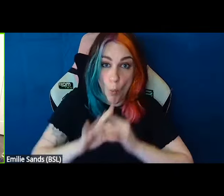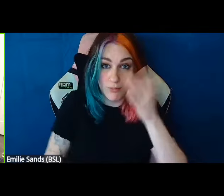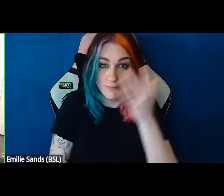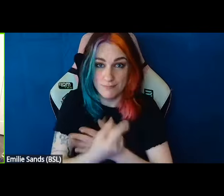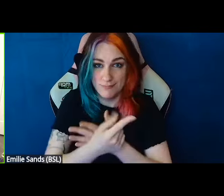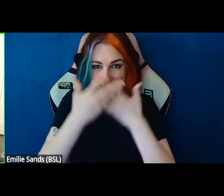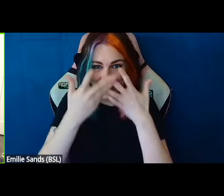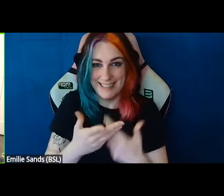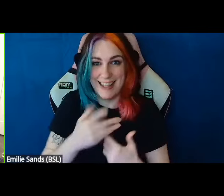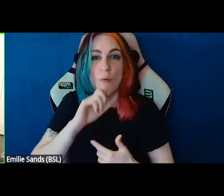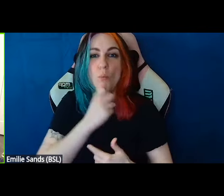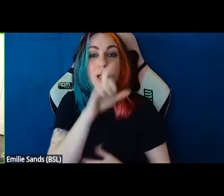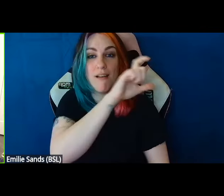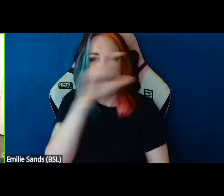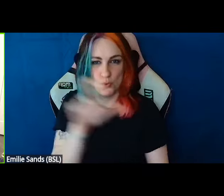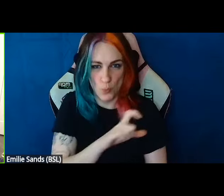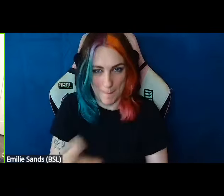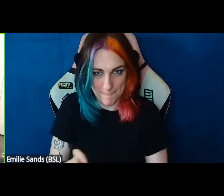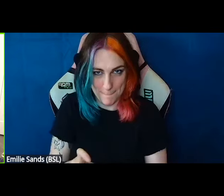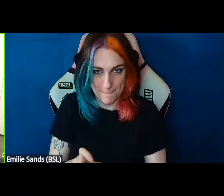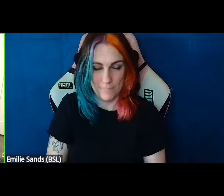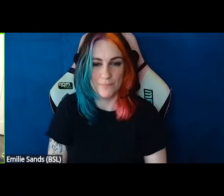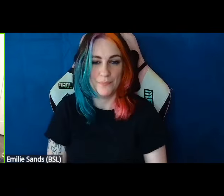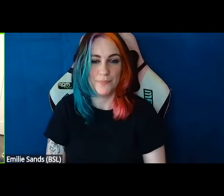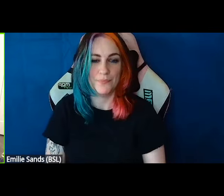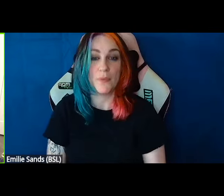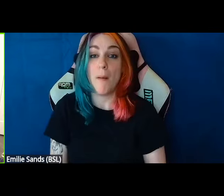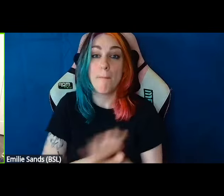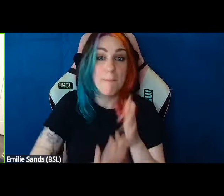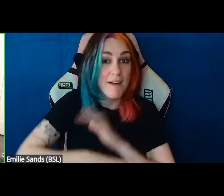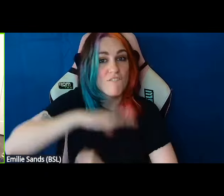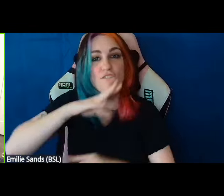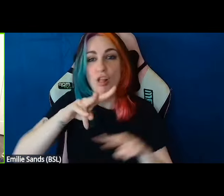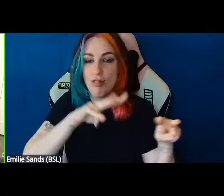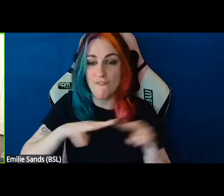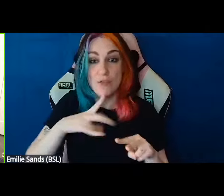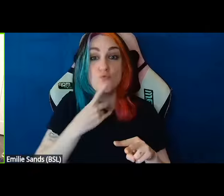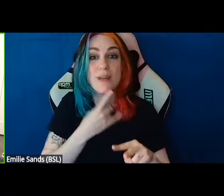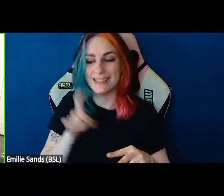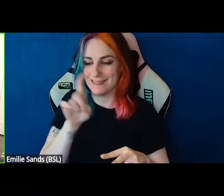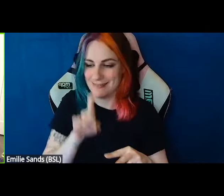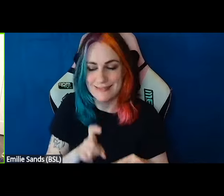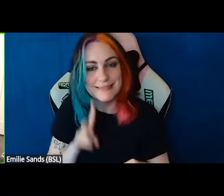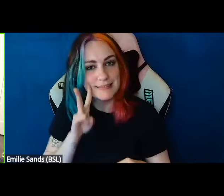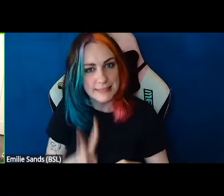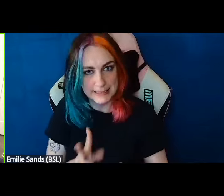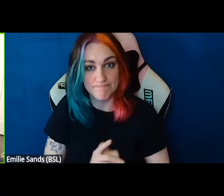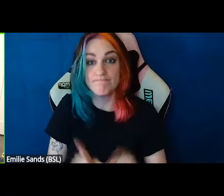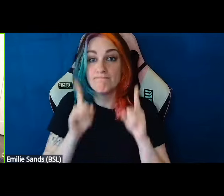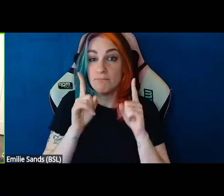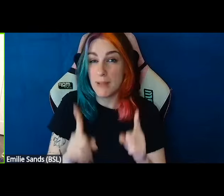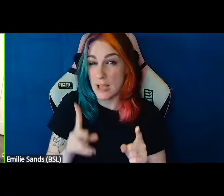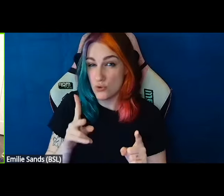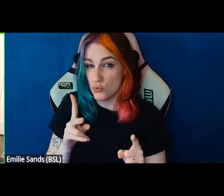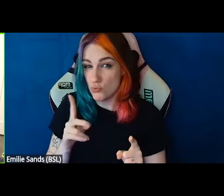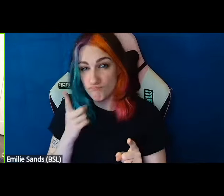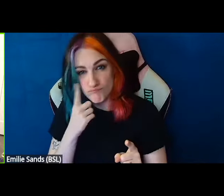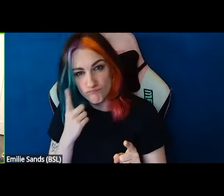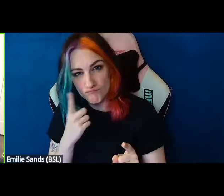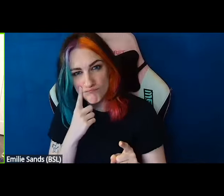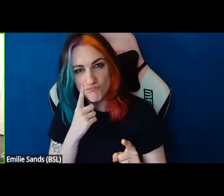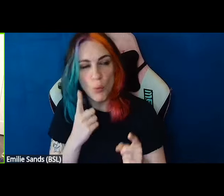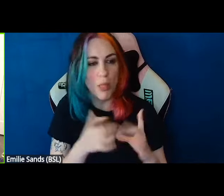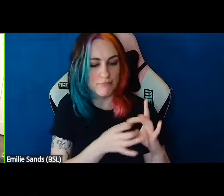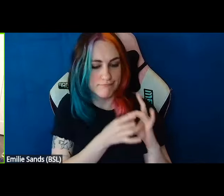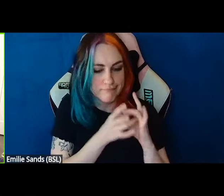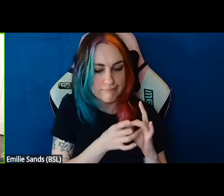on Zoom, and so you will have all of the videos right here, but as I'm sure you've already noticed, all of the networking, Q&A,